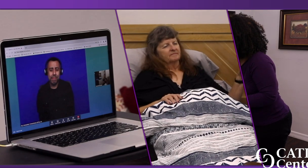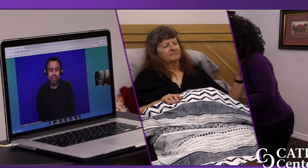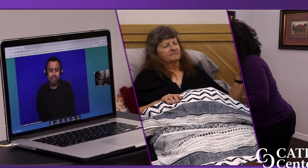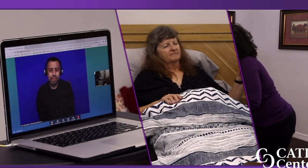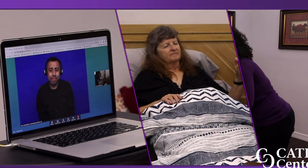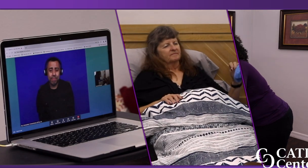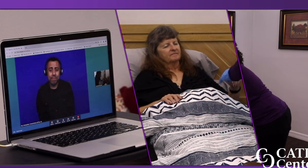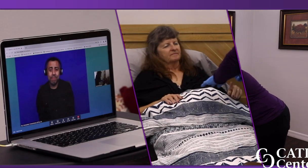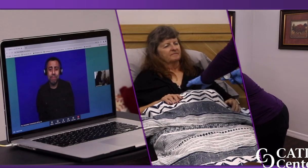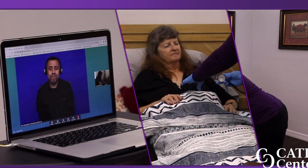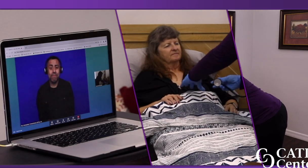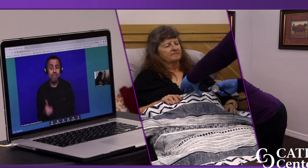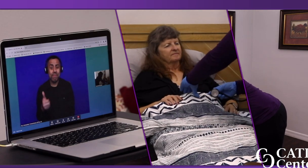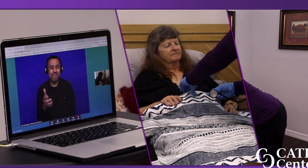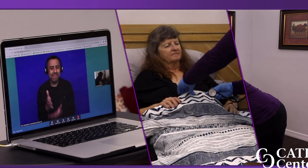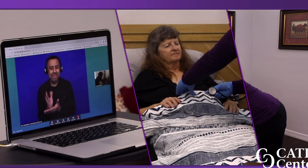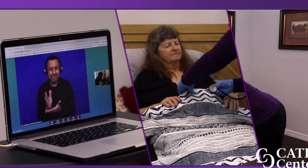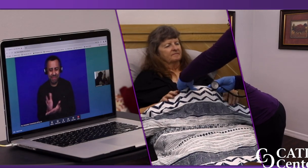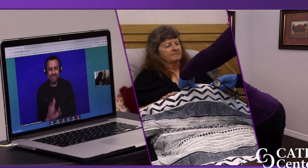Okay. All right.